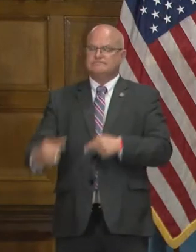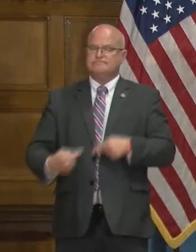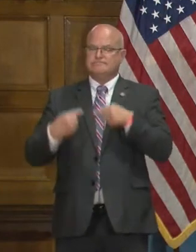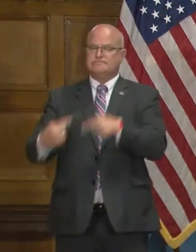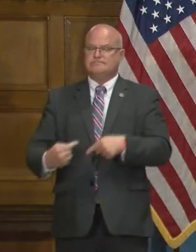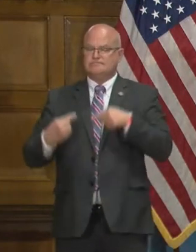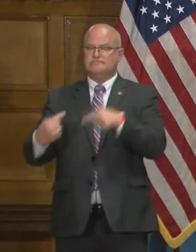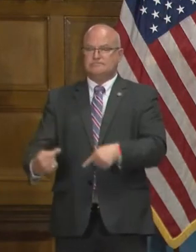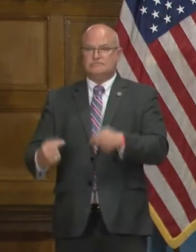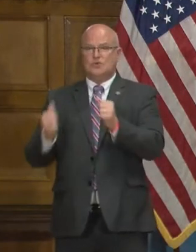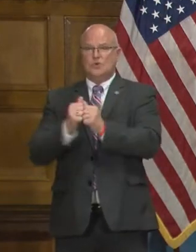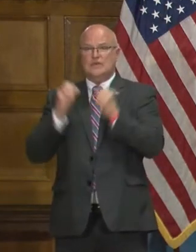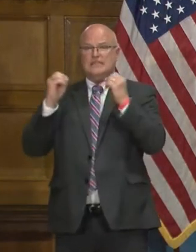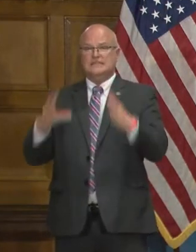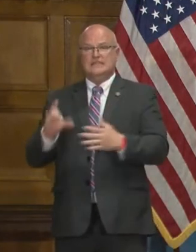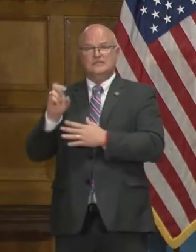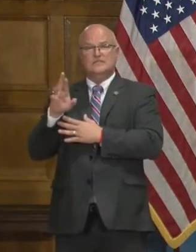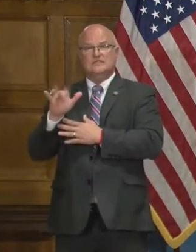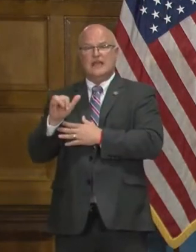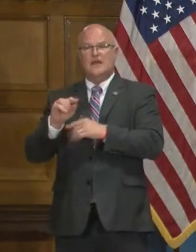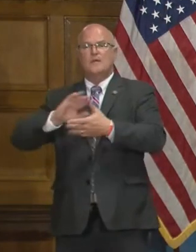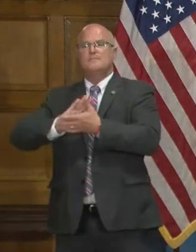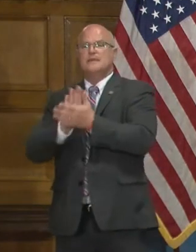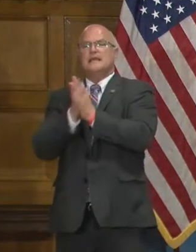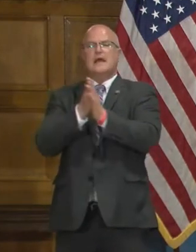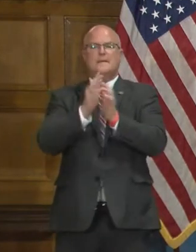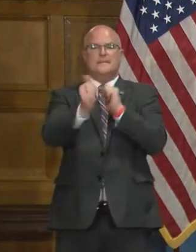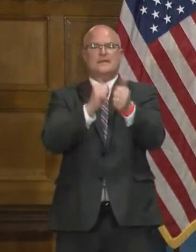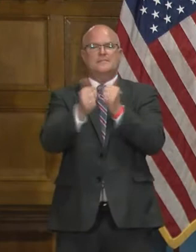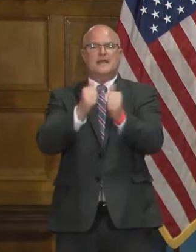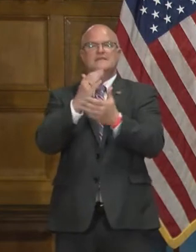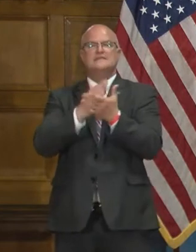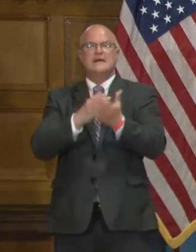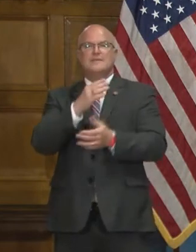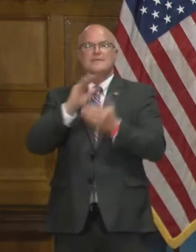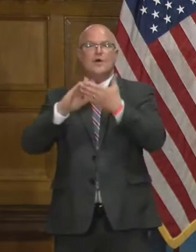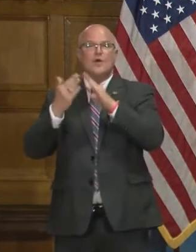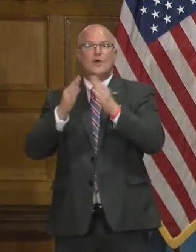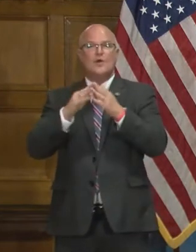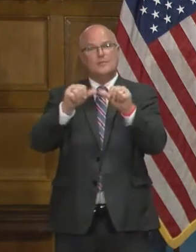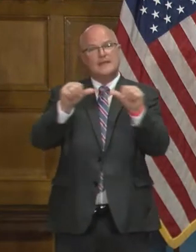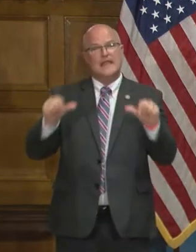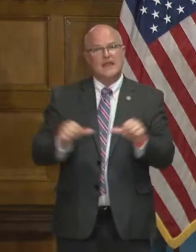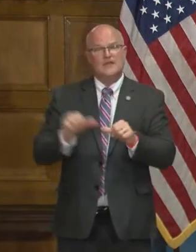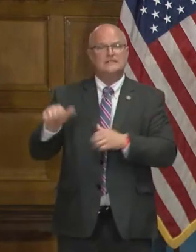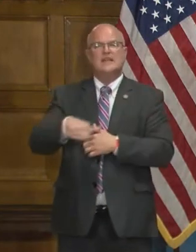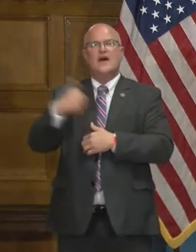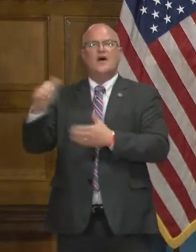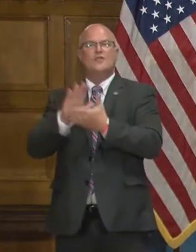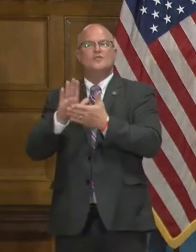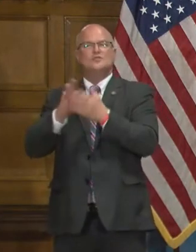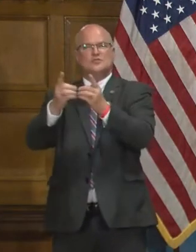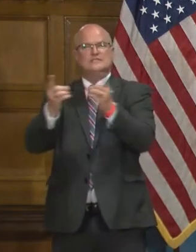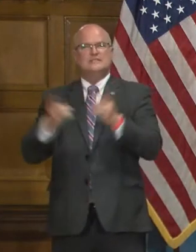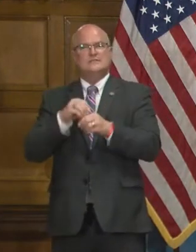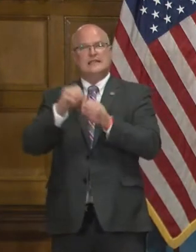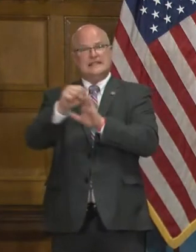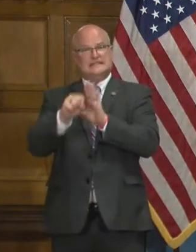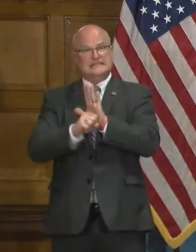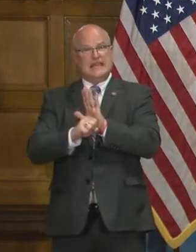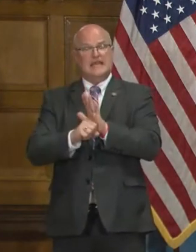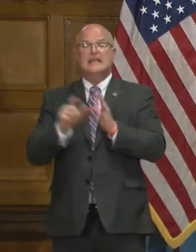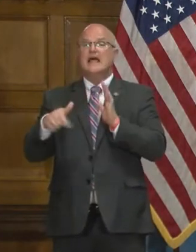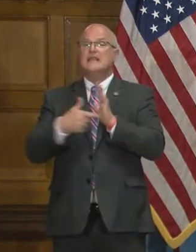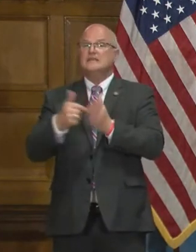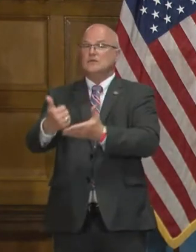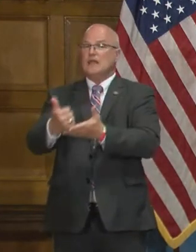more with teacher salary to be competitive with some of the urban areas and the other school districts in the state. This